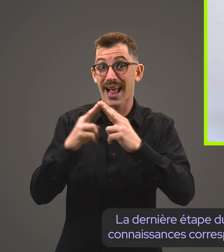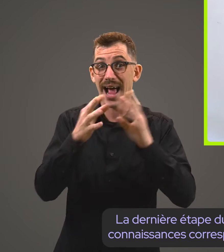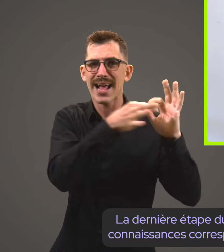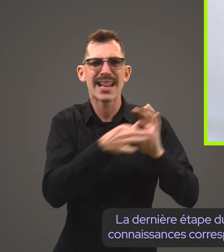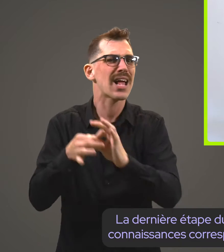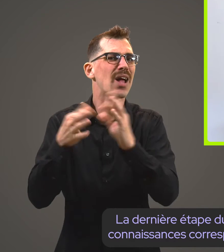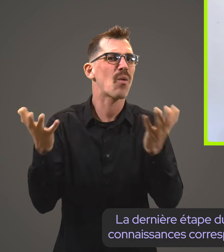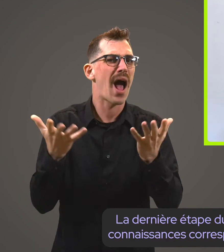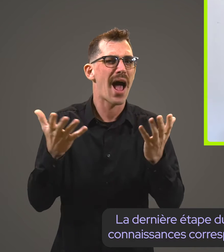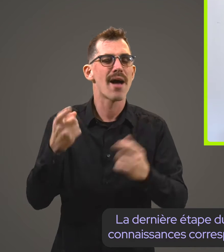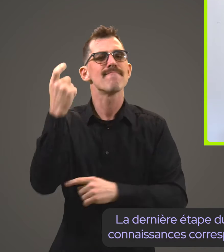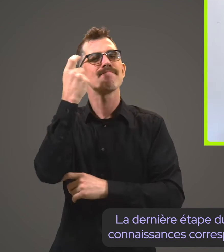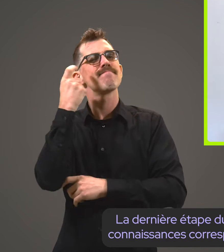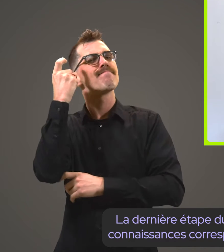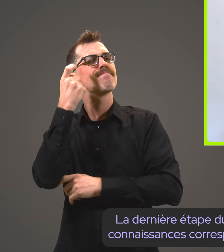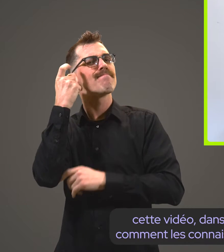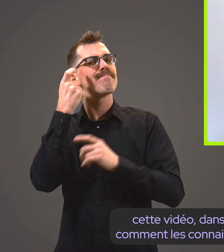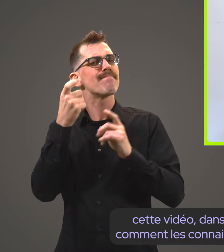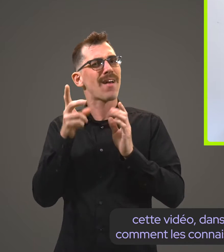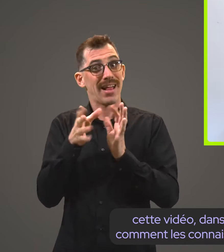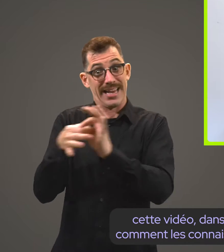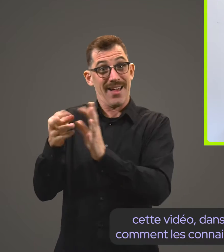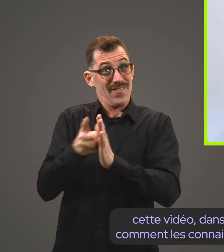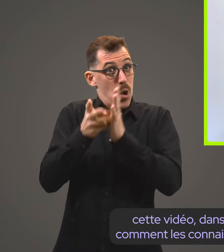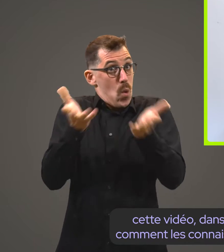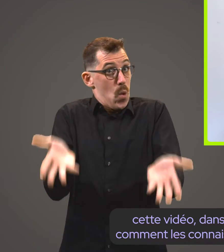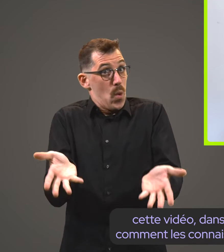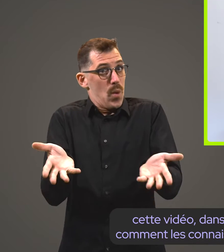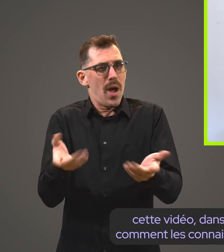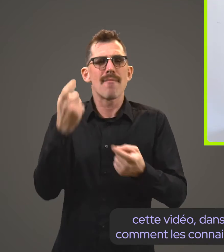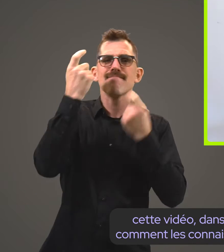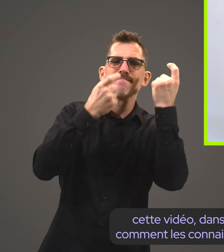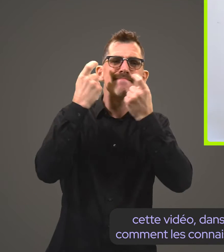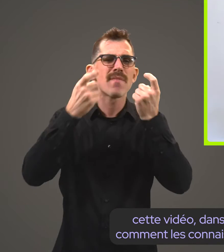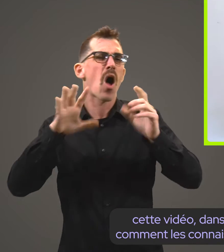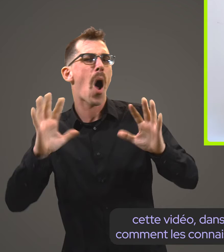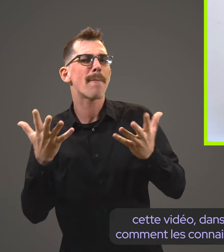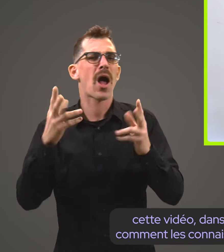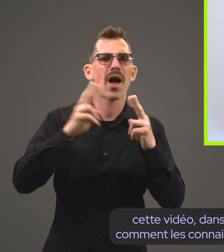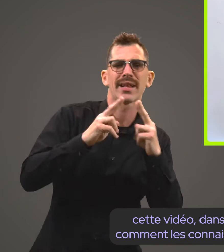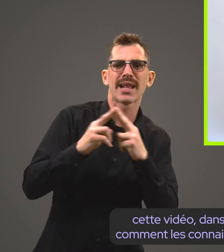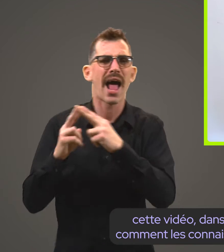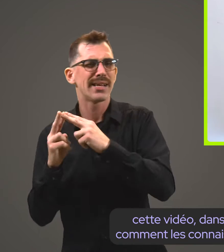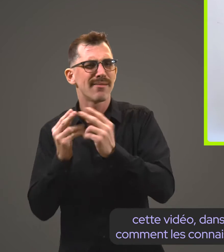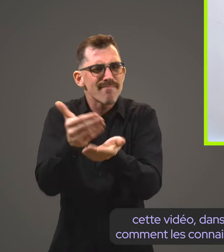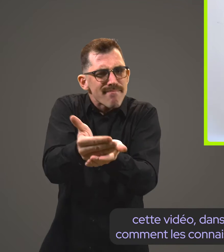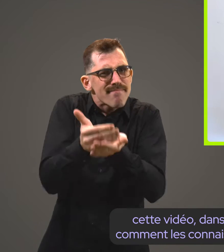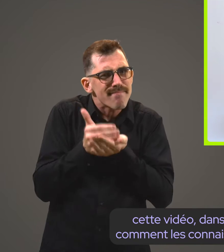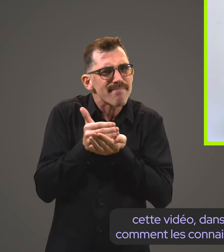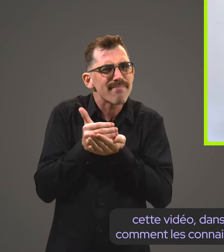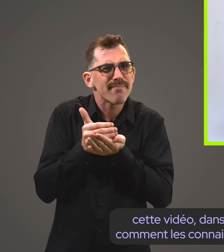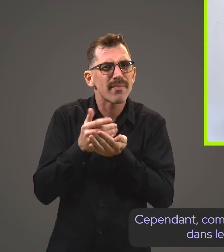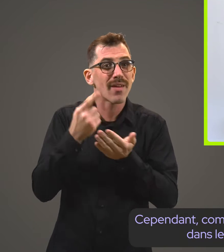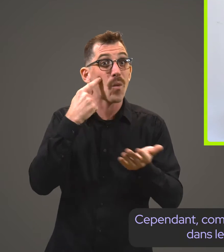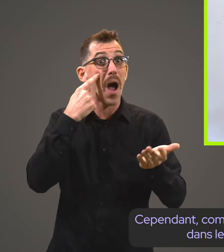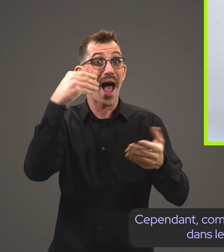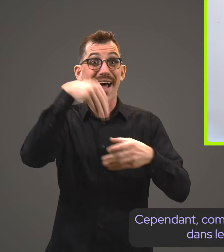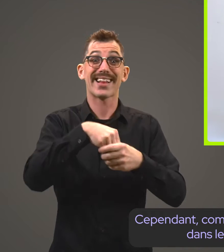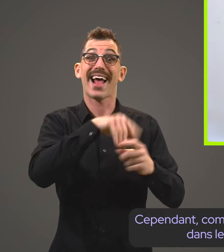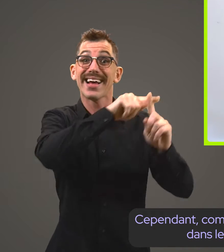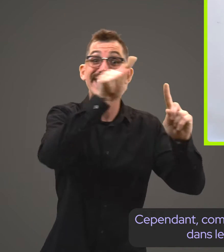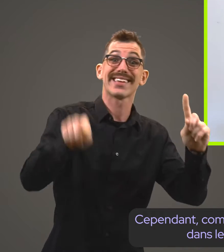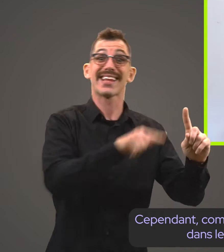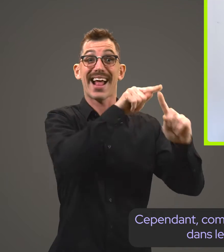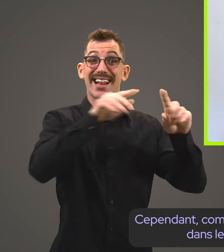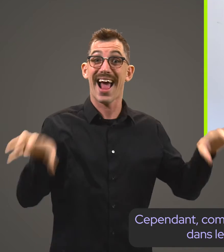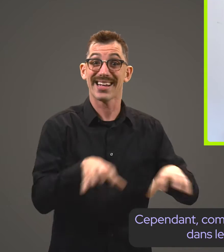most closely matches the question guiding this video, in which it was asked how knowledge is retained. However, as